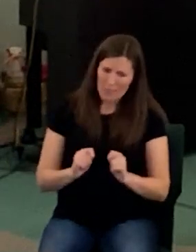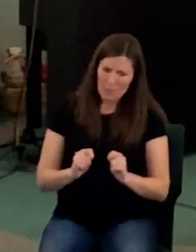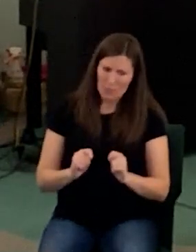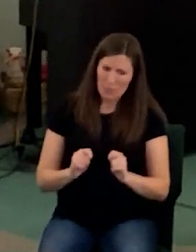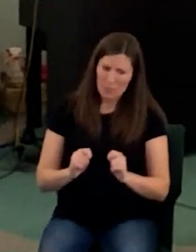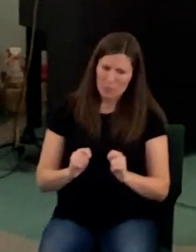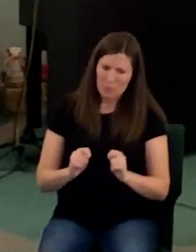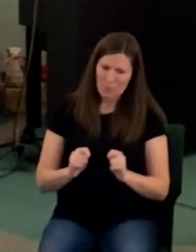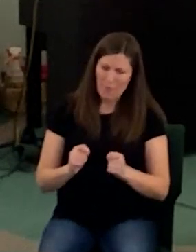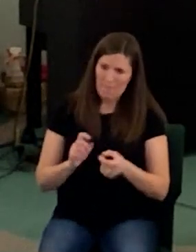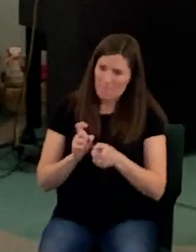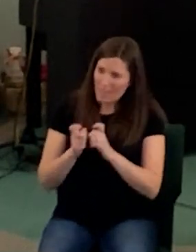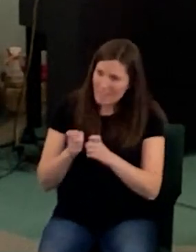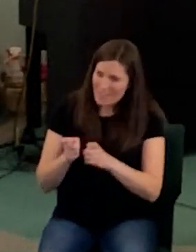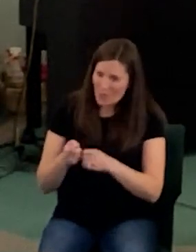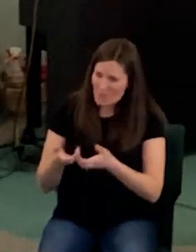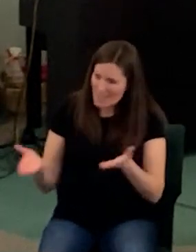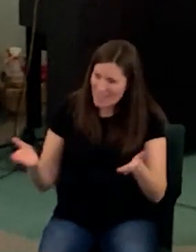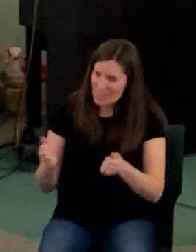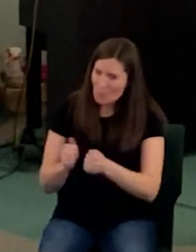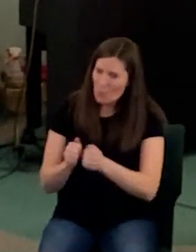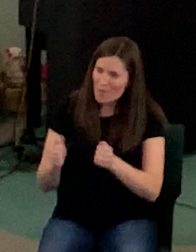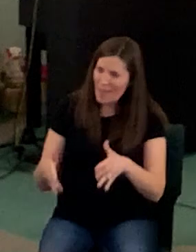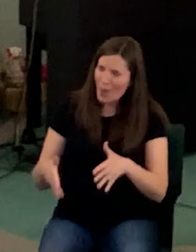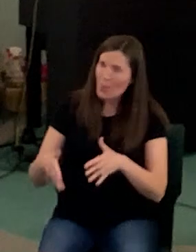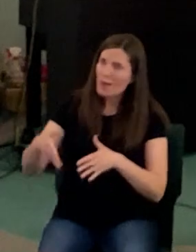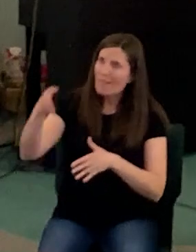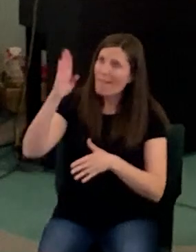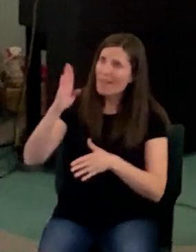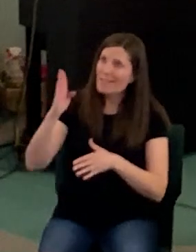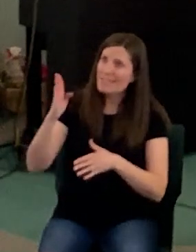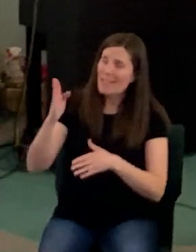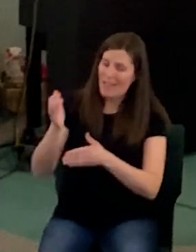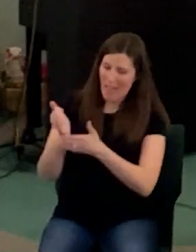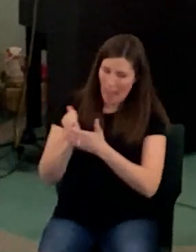they rarely work out and get solved.